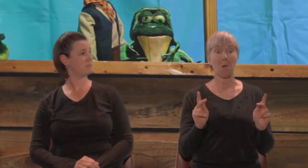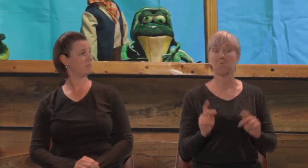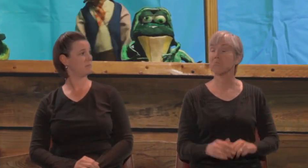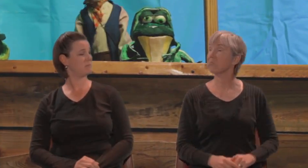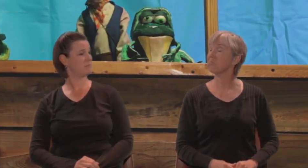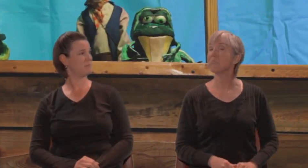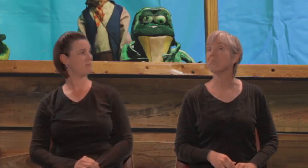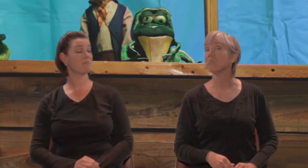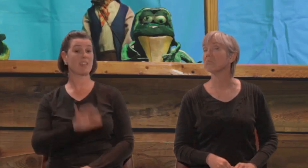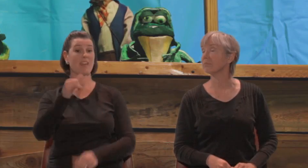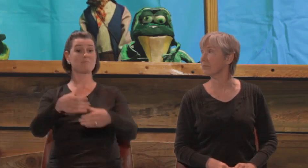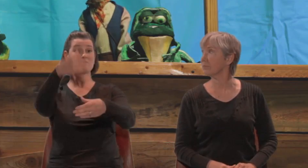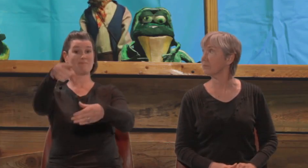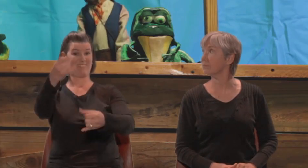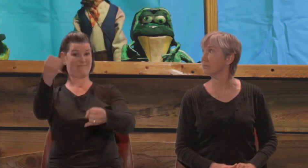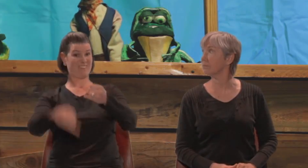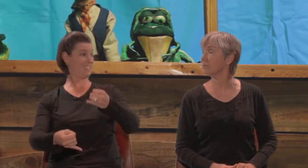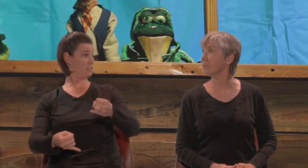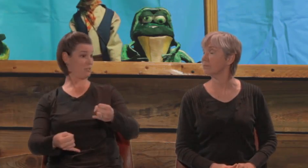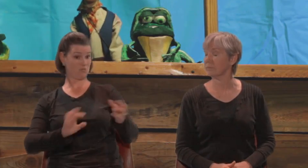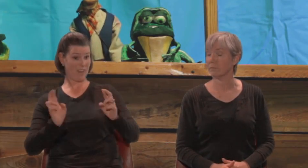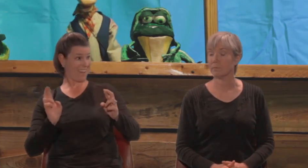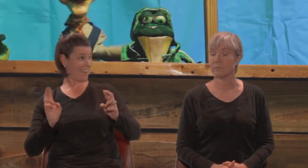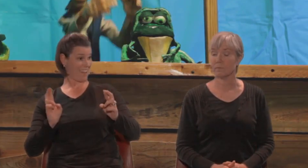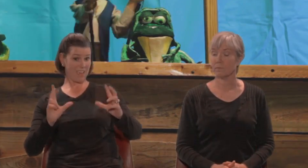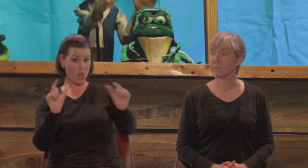line. On your marks. Get set.